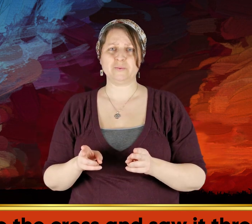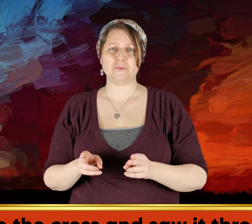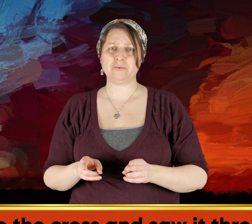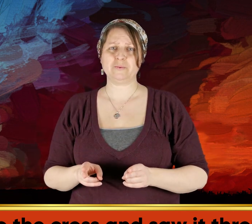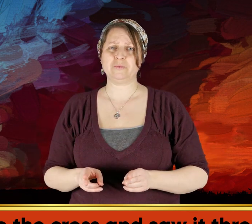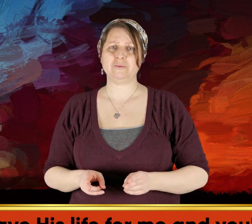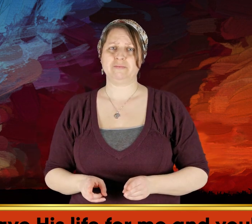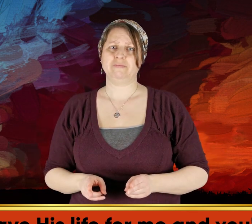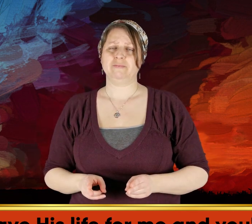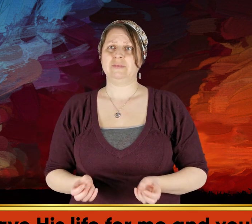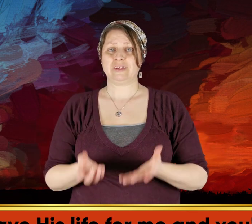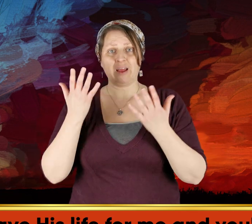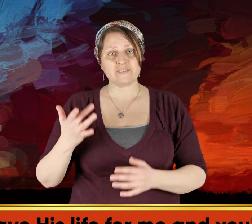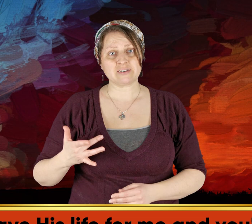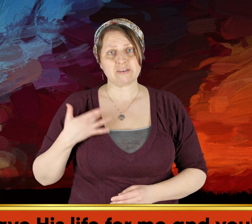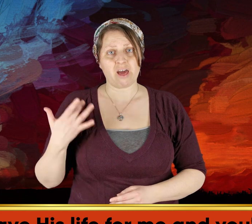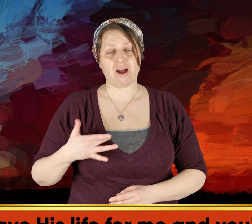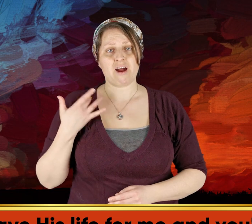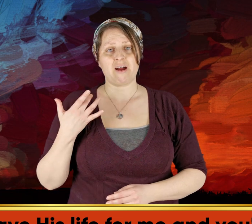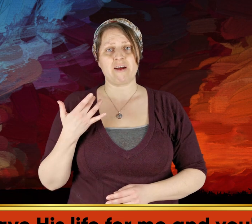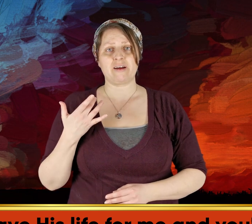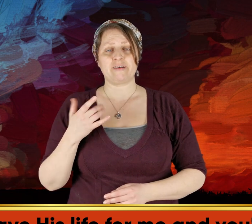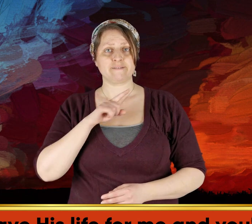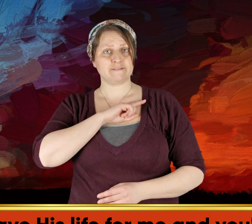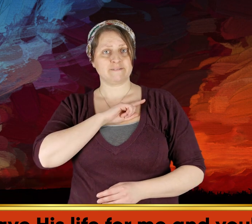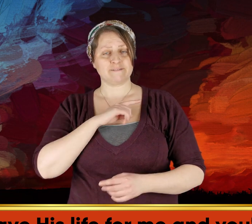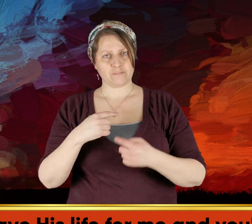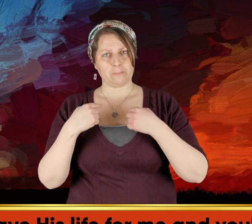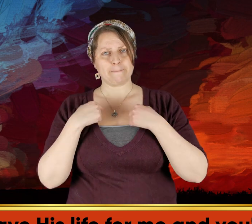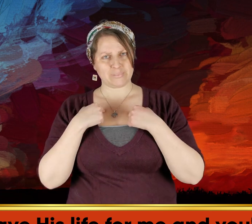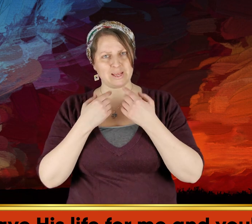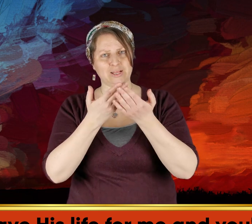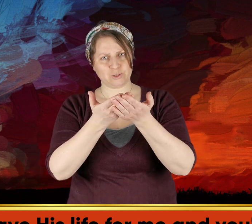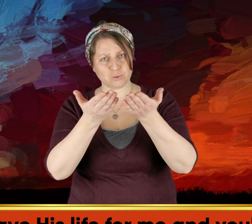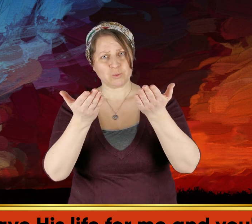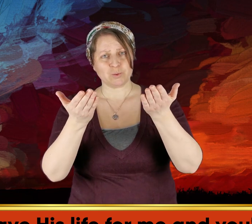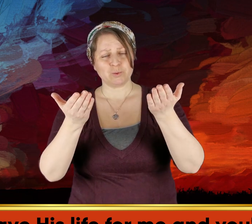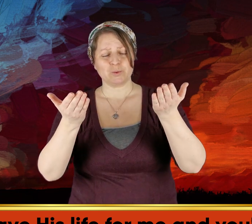Gave His life For me and you